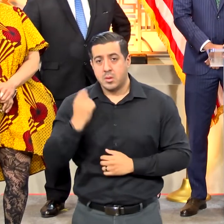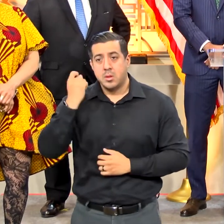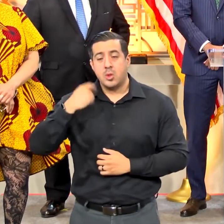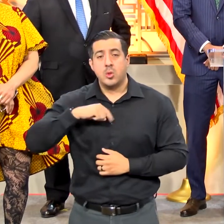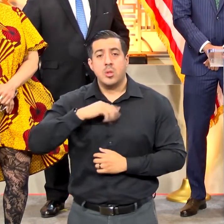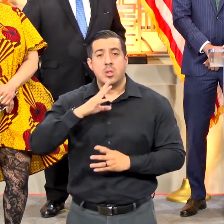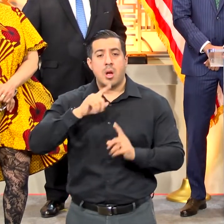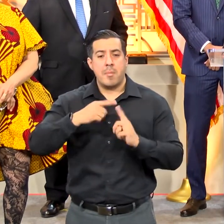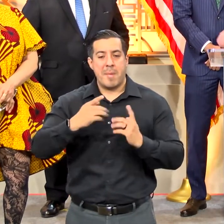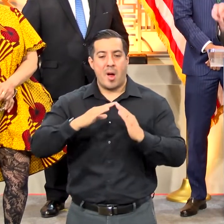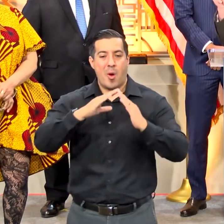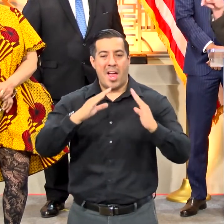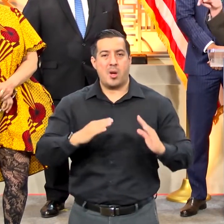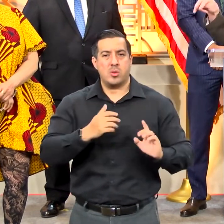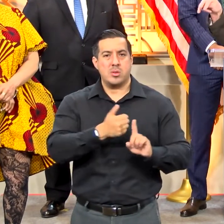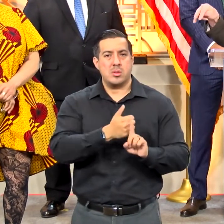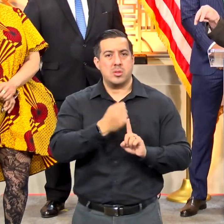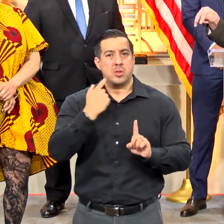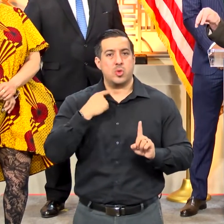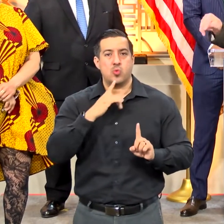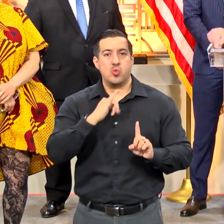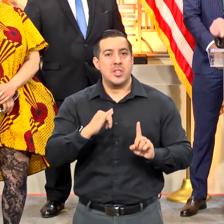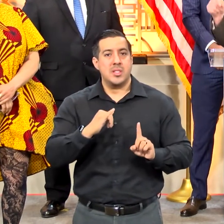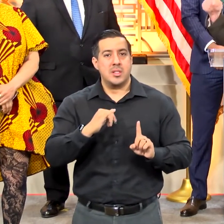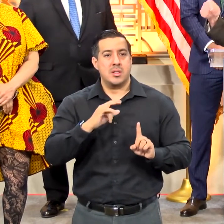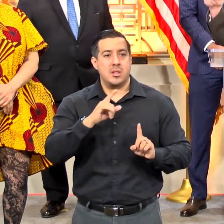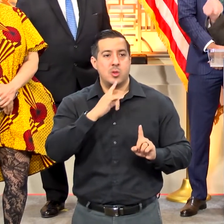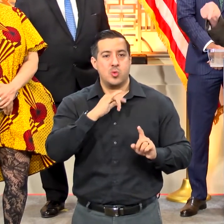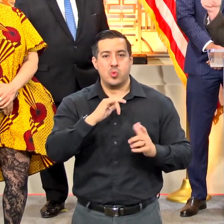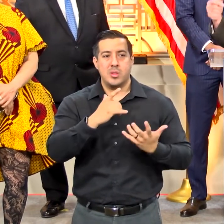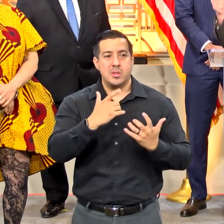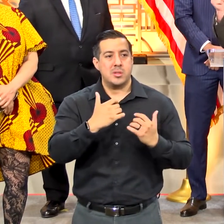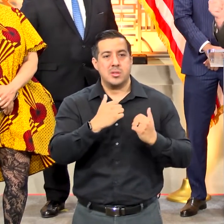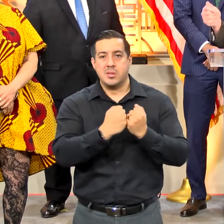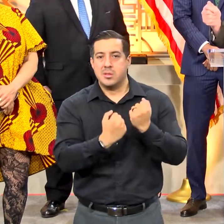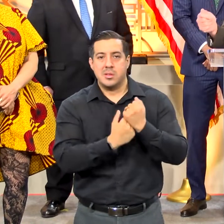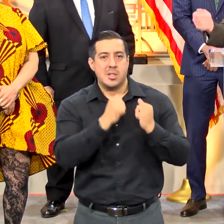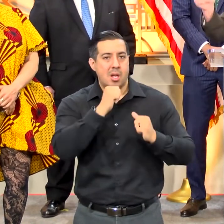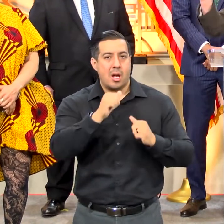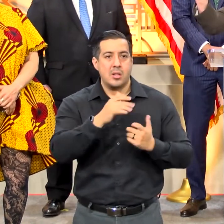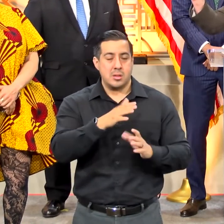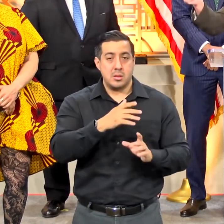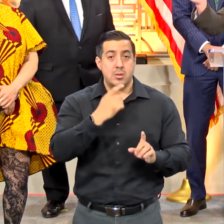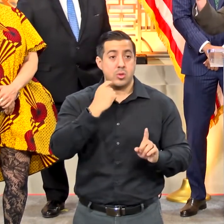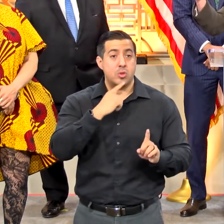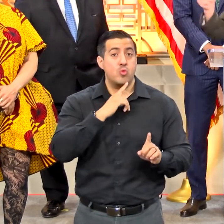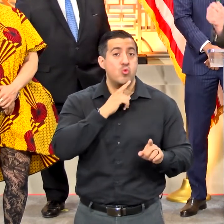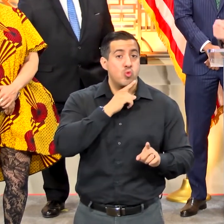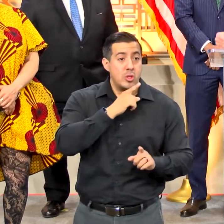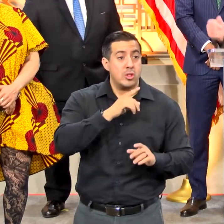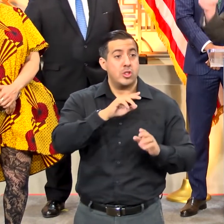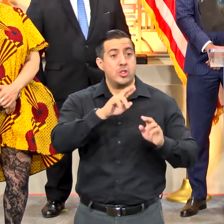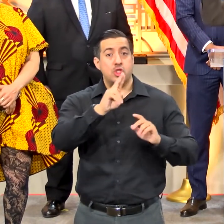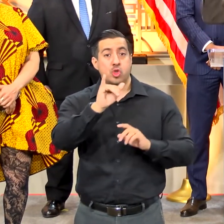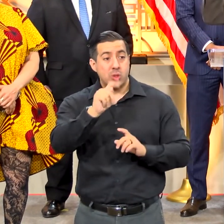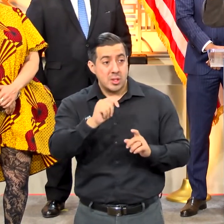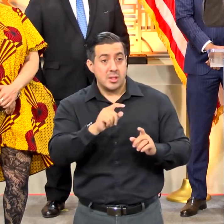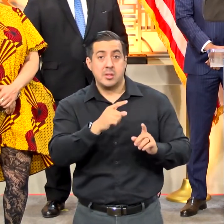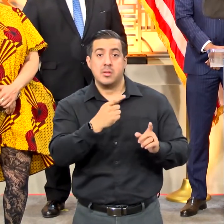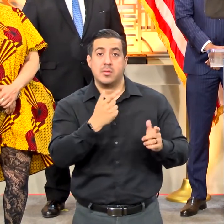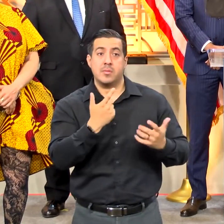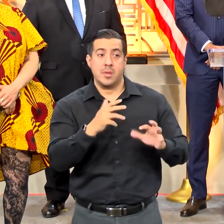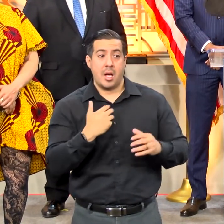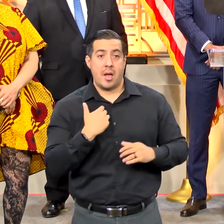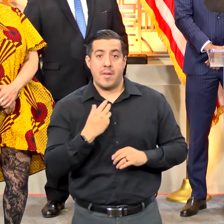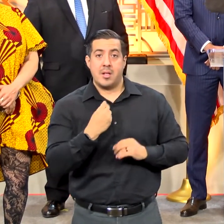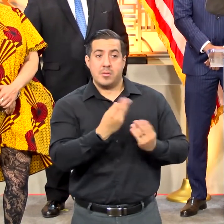about housing in Houston, it's a three-legged stool. It is a real unit with a key and an apartment